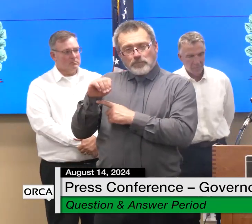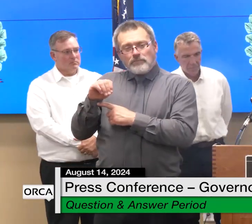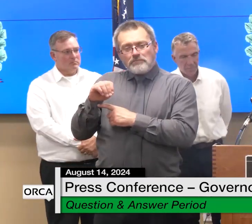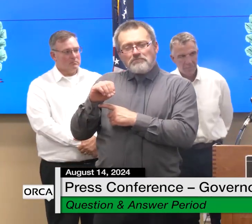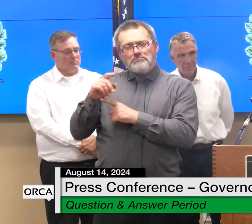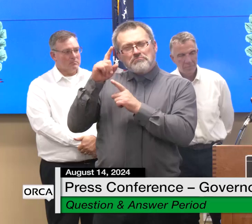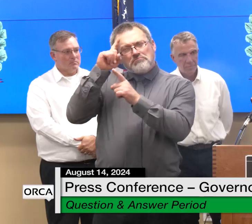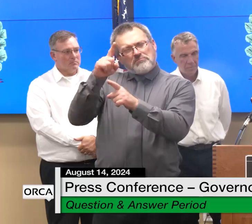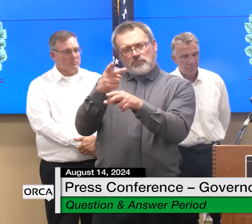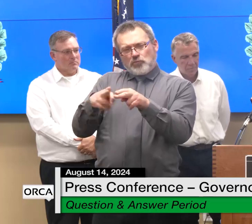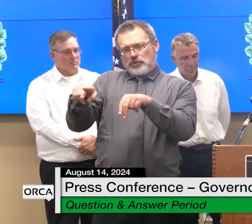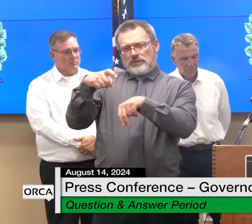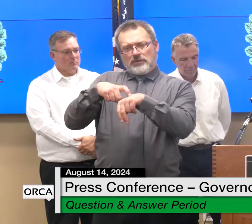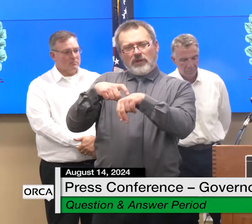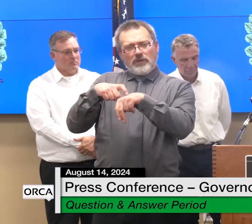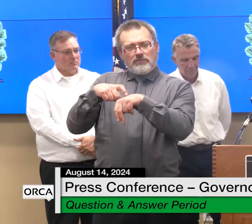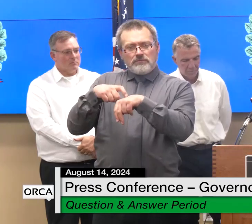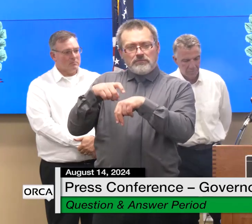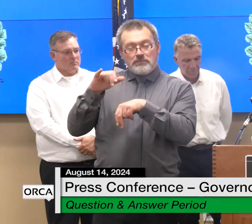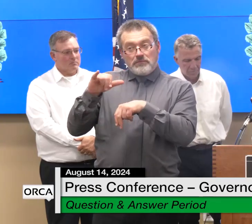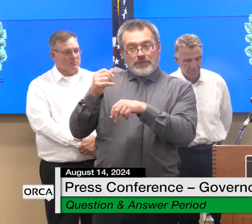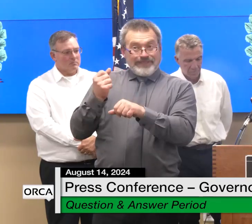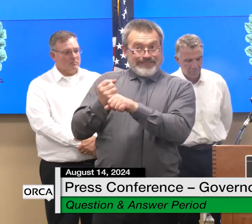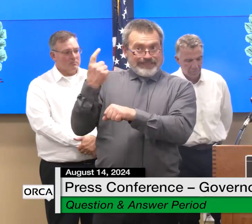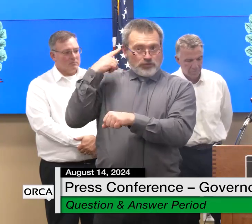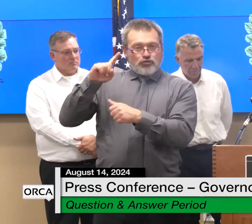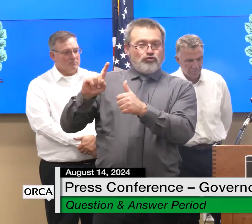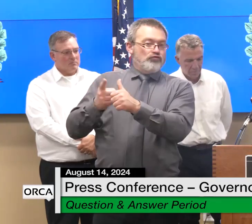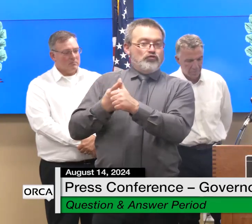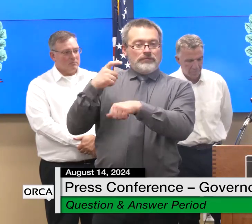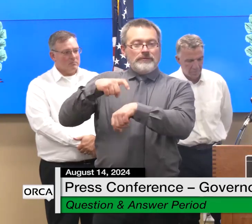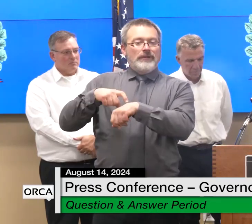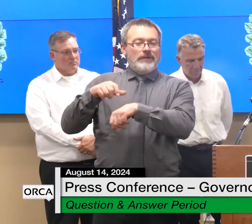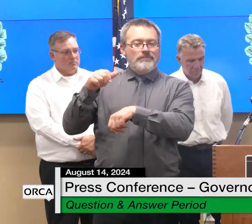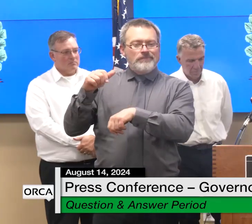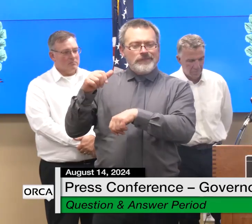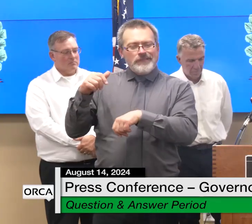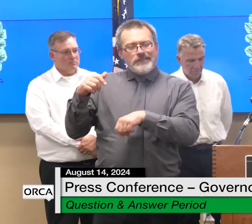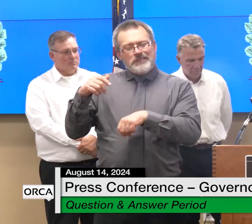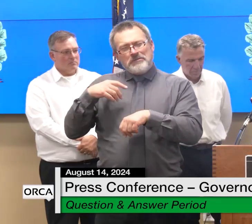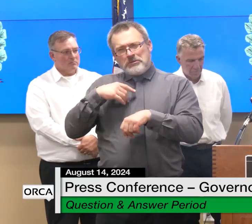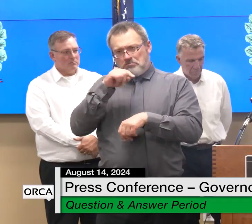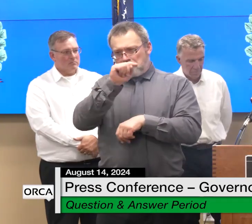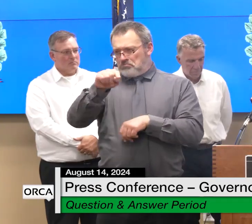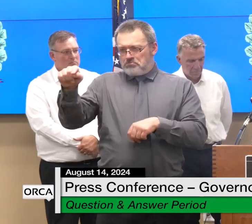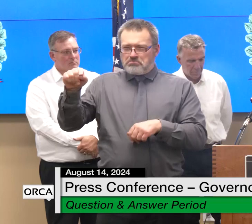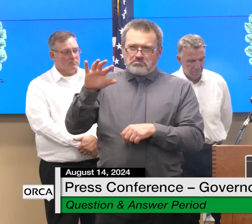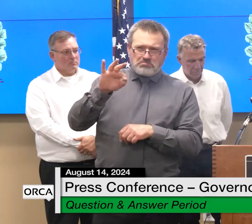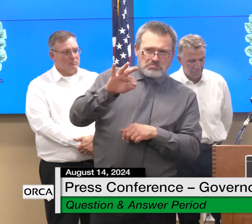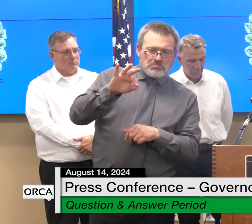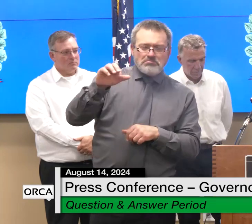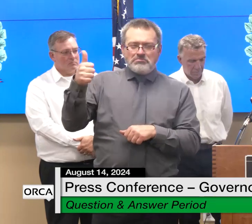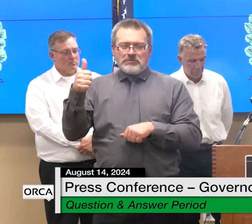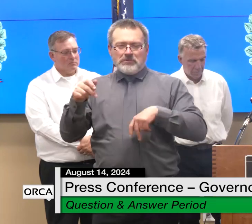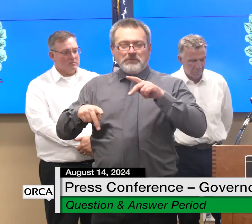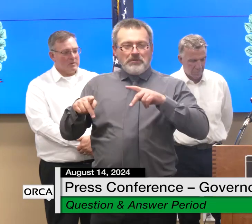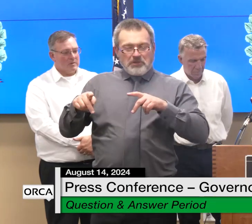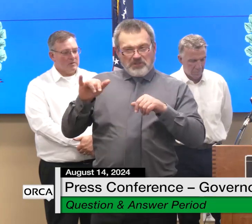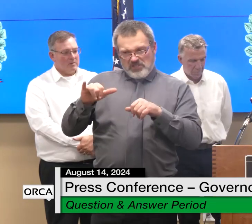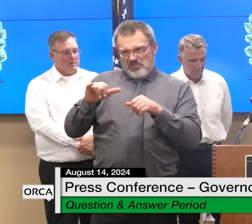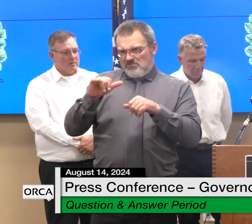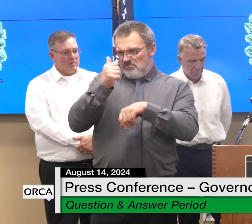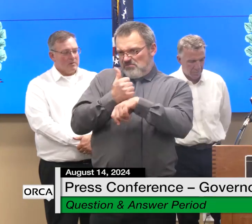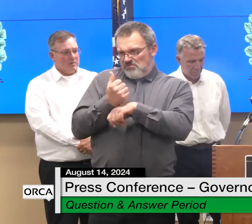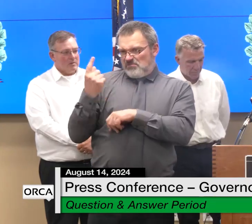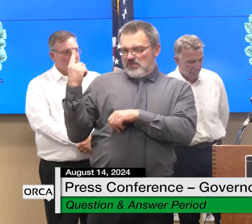in after the 2023 floods, and we had 9 to 10 bridge case managers in place. And really